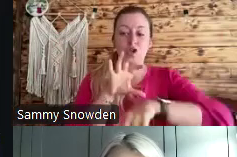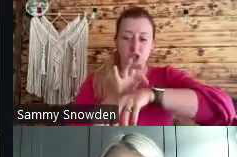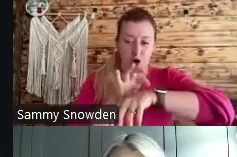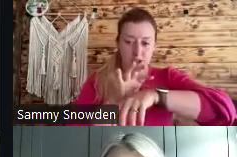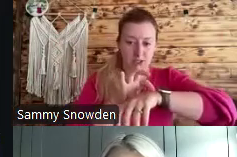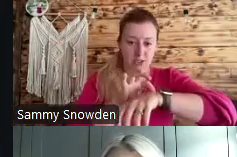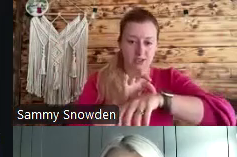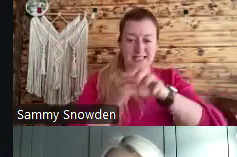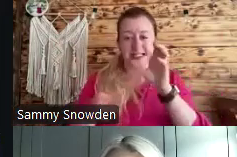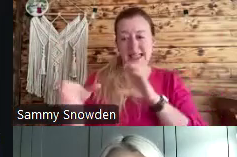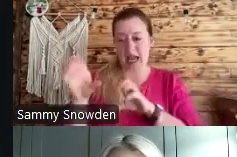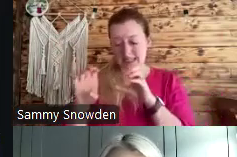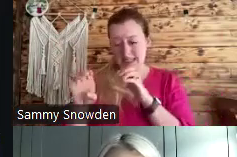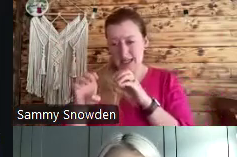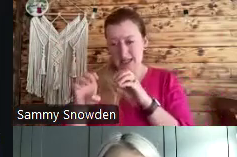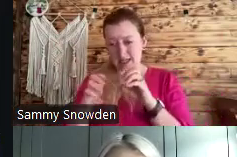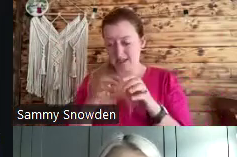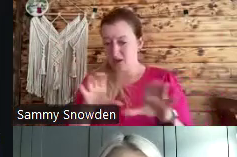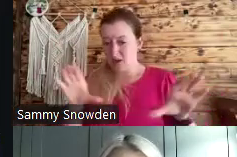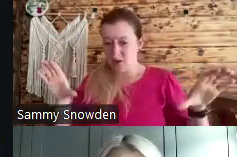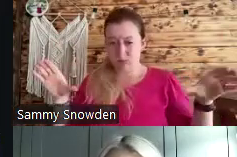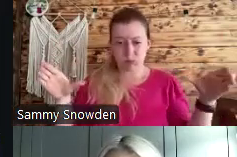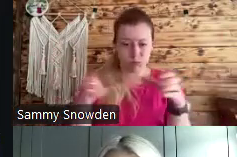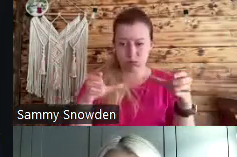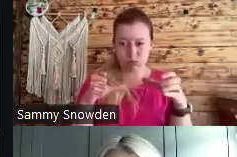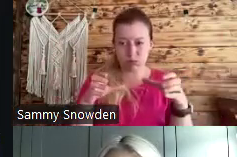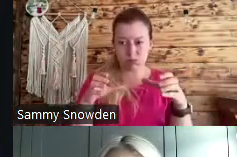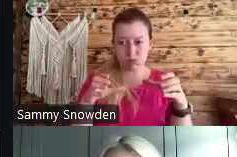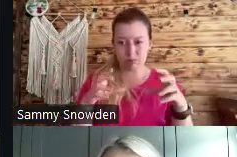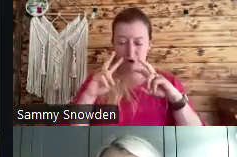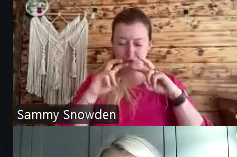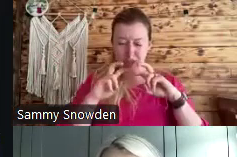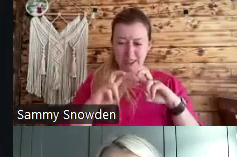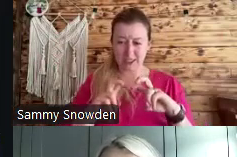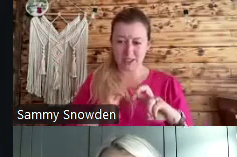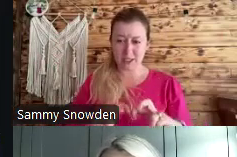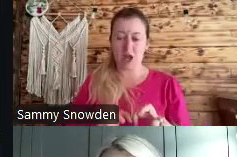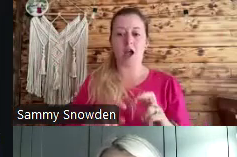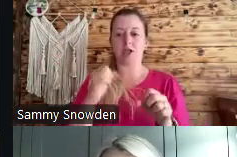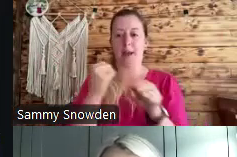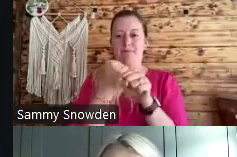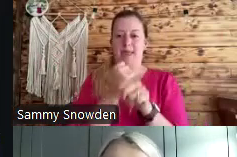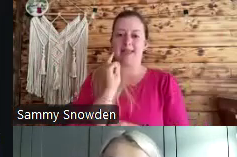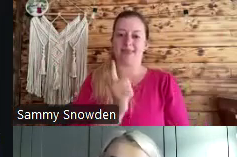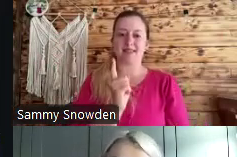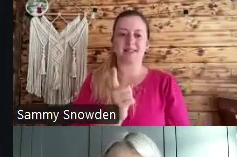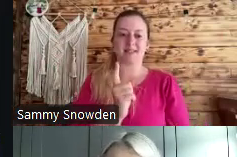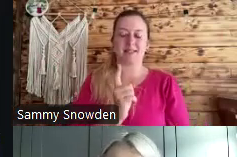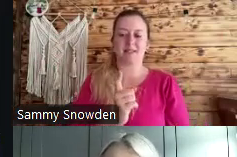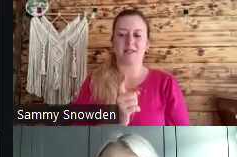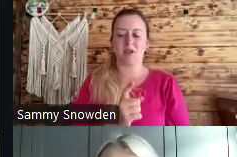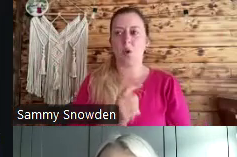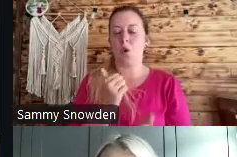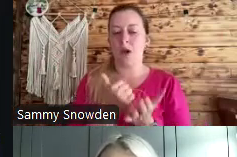gut microbiome at its best is unbelievable. So I can't wait for this to come out properly, because this will